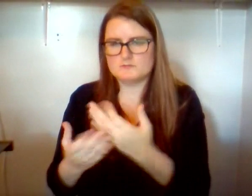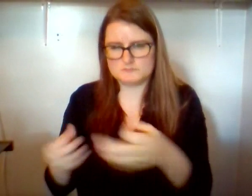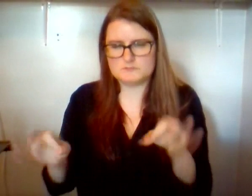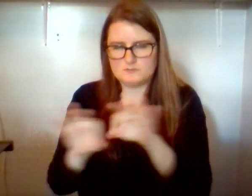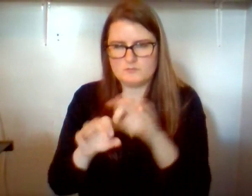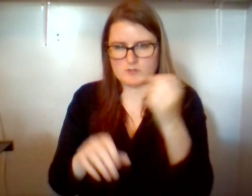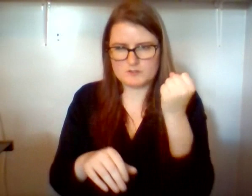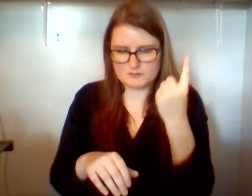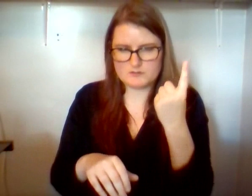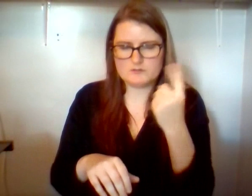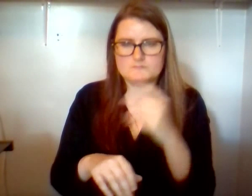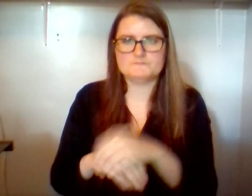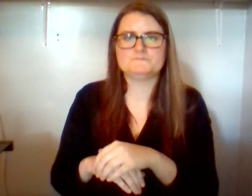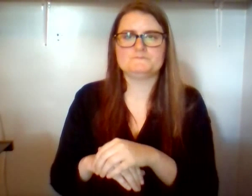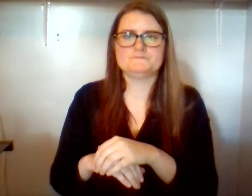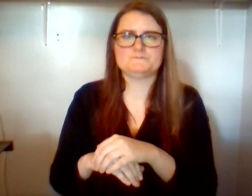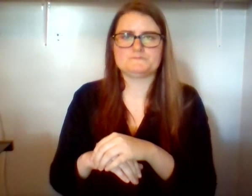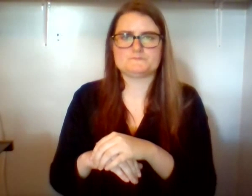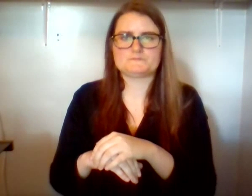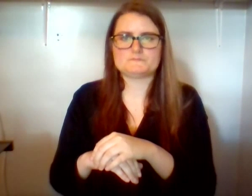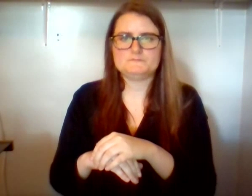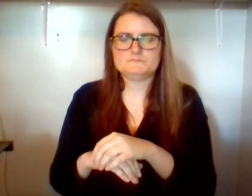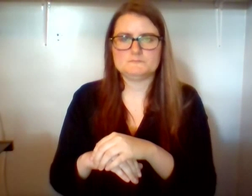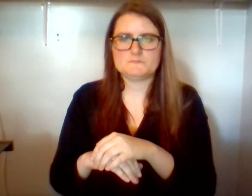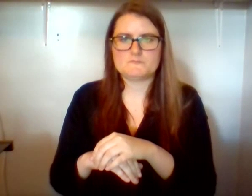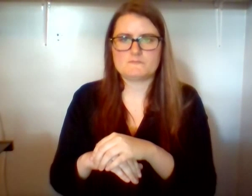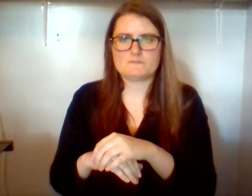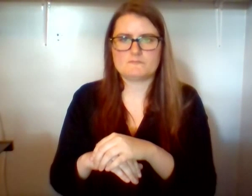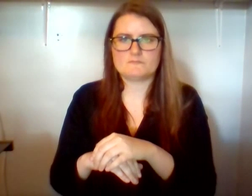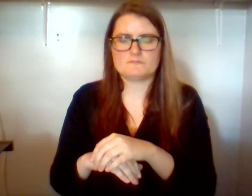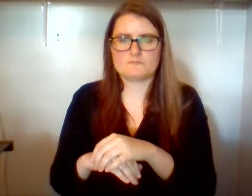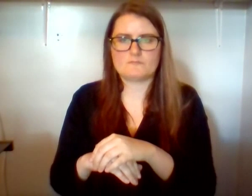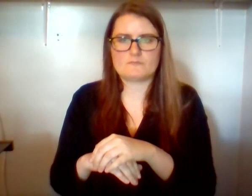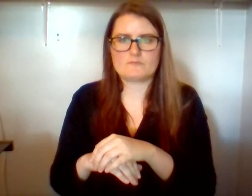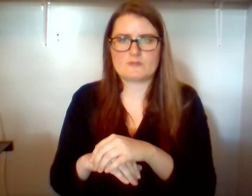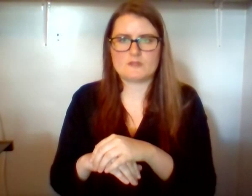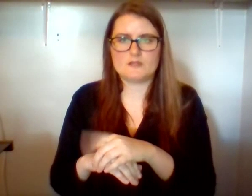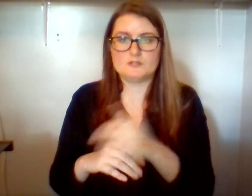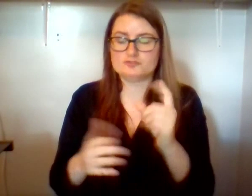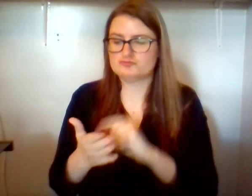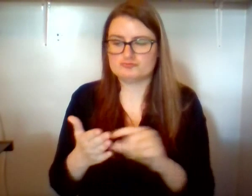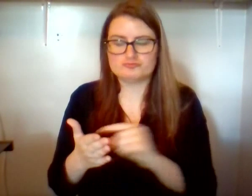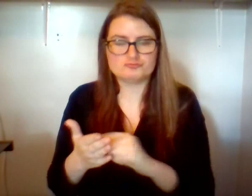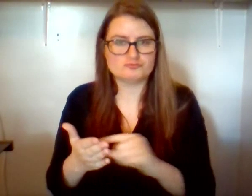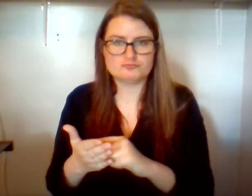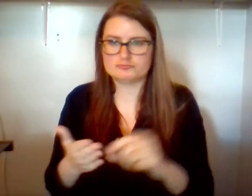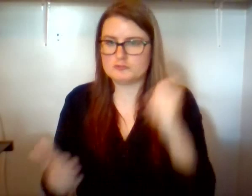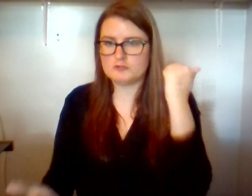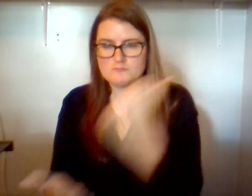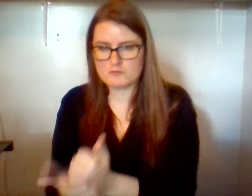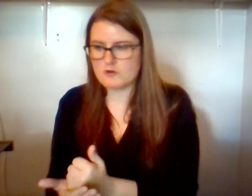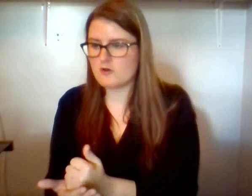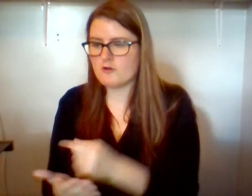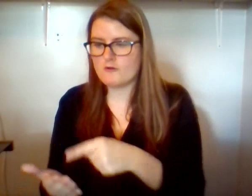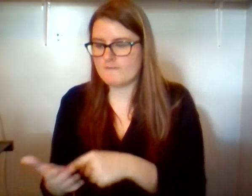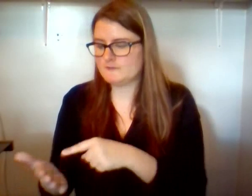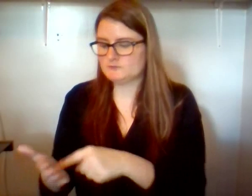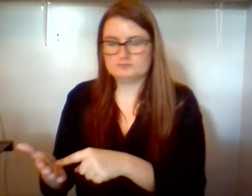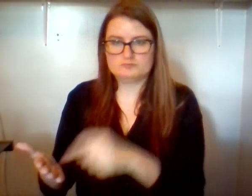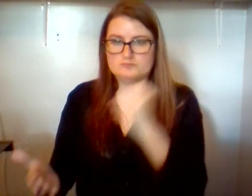rejoice in the wife of your youth and let her breasts fill you with delight. So, clearly, sexual touching is